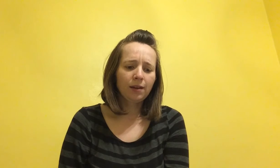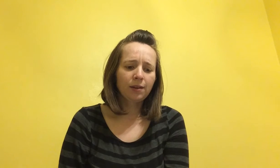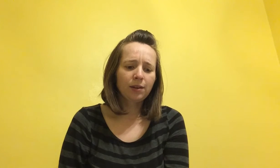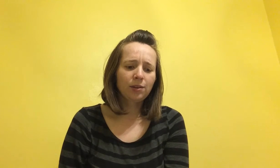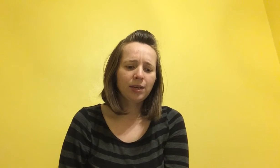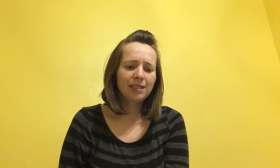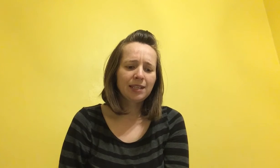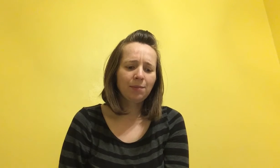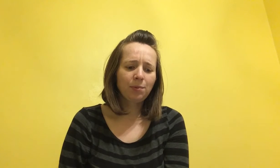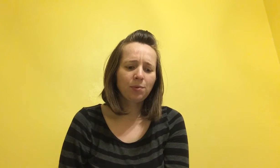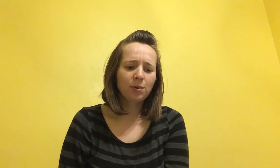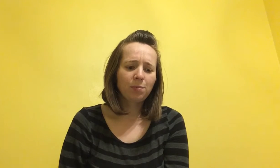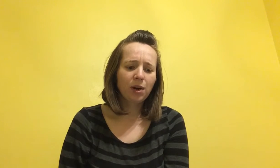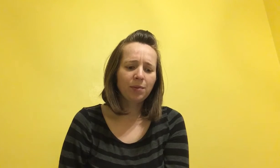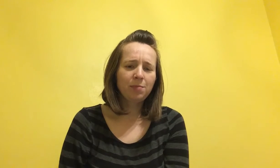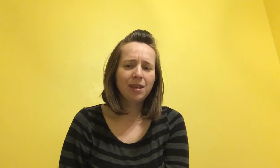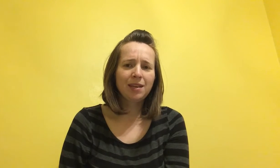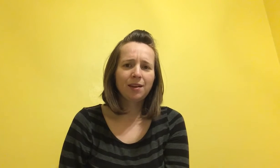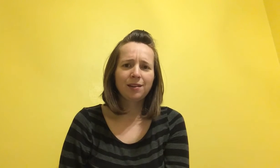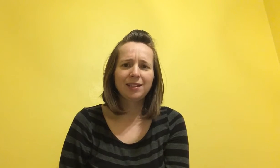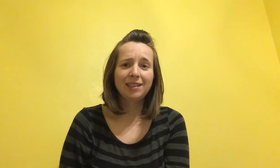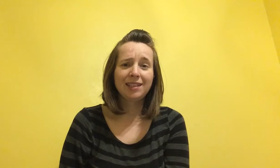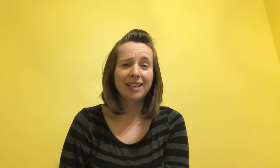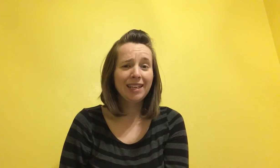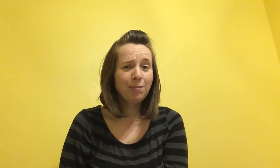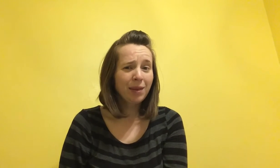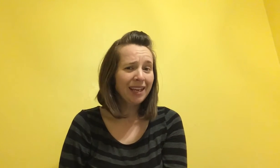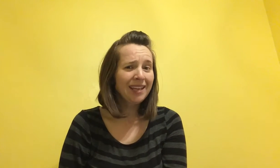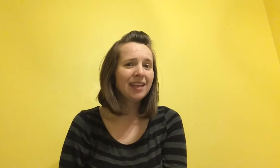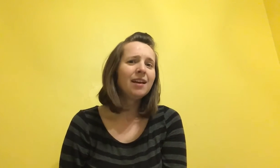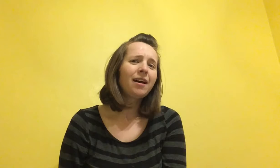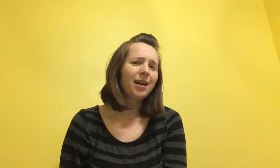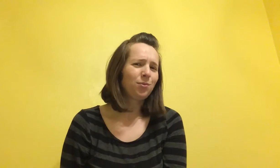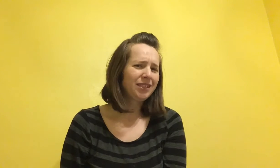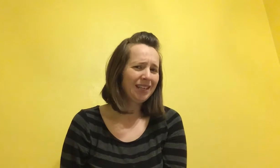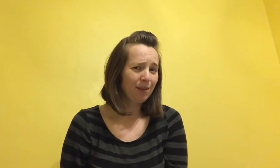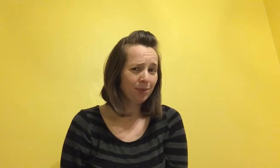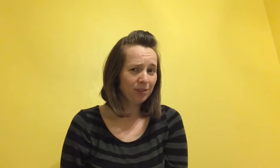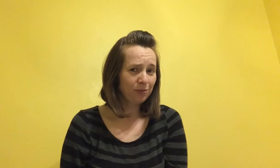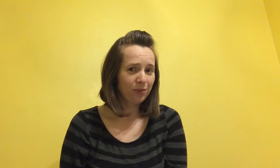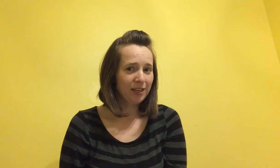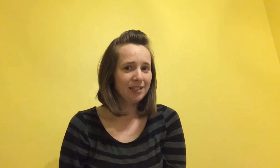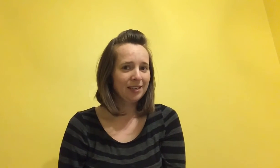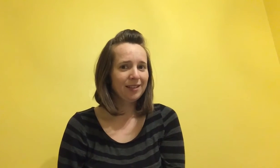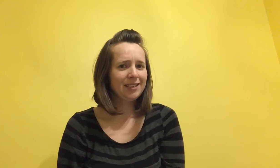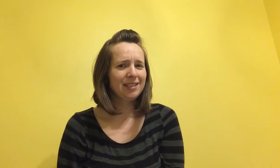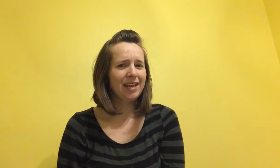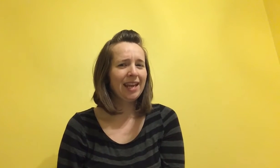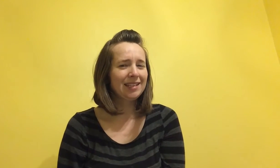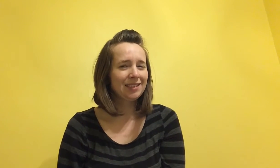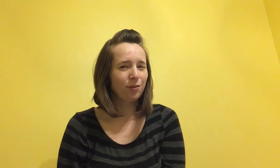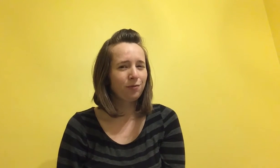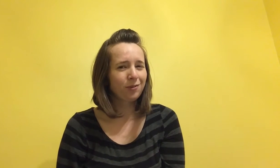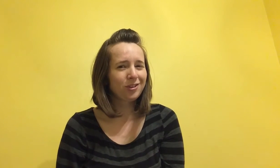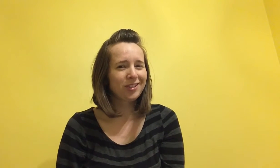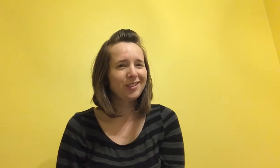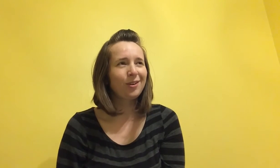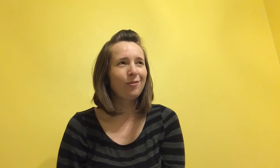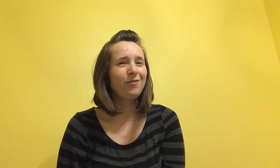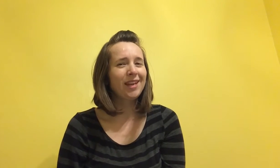A good example would probably be a guinea pig. I wasn't able to find at least an ASL version of that